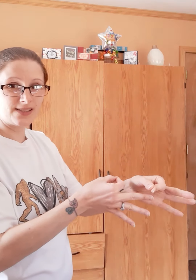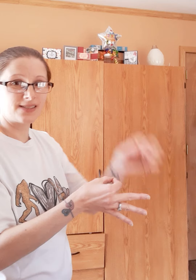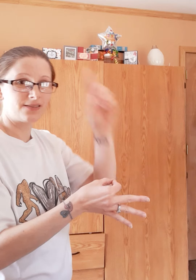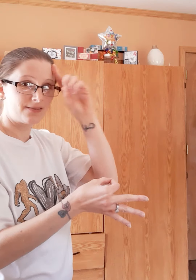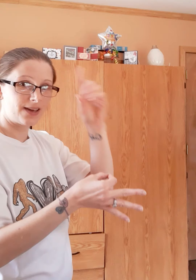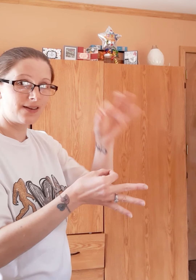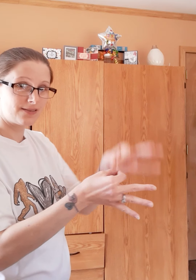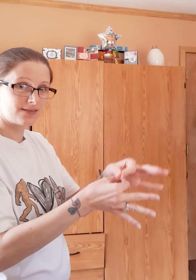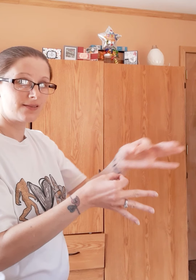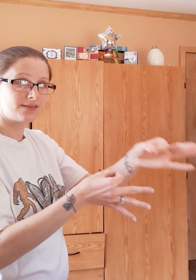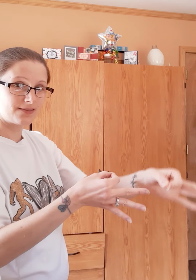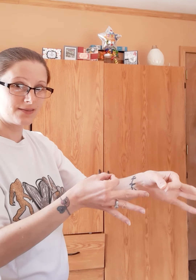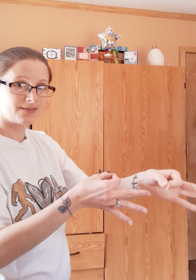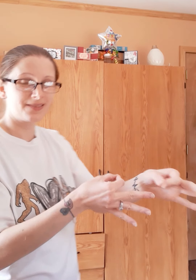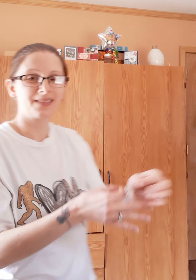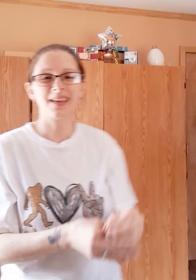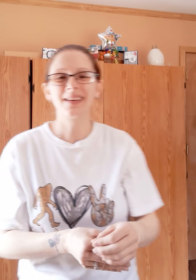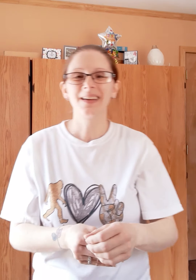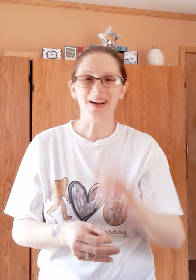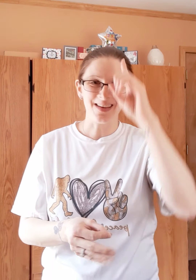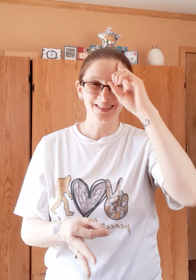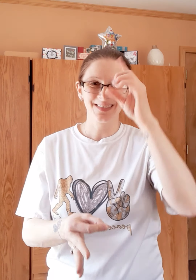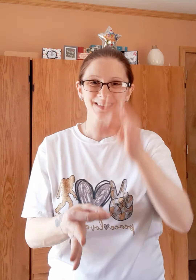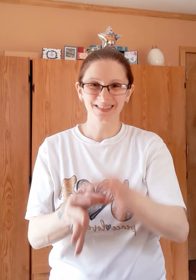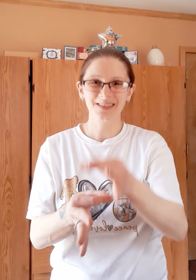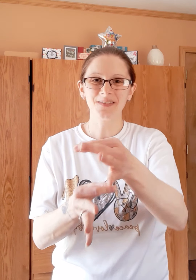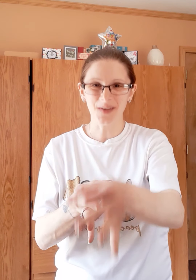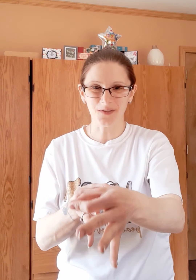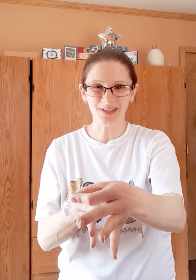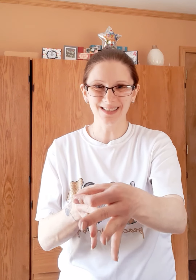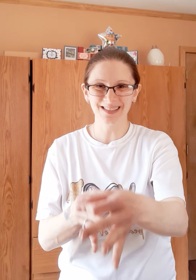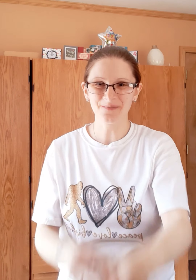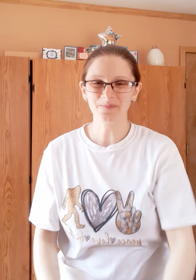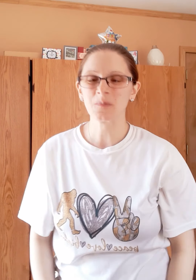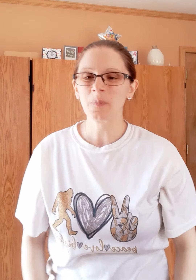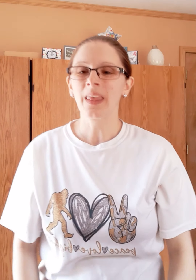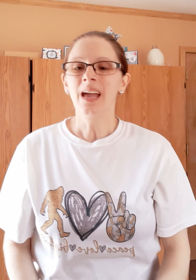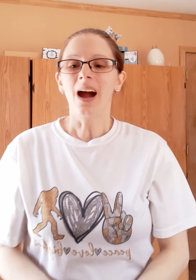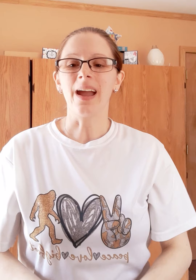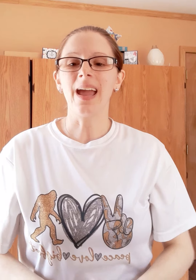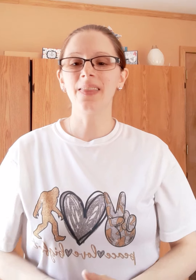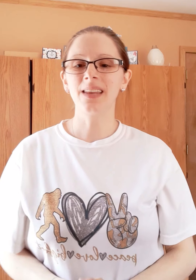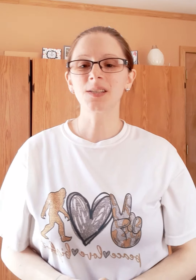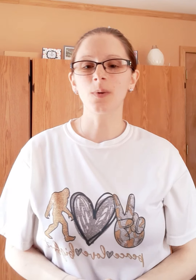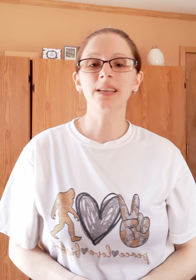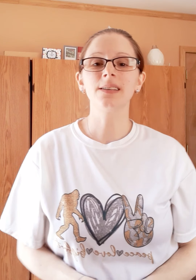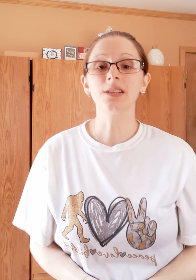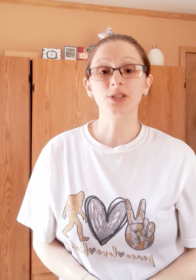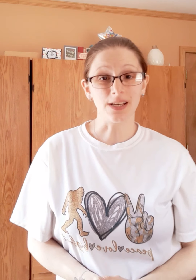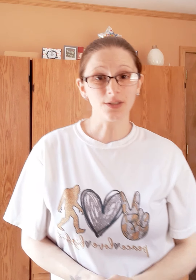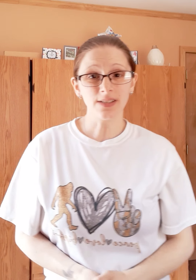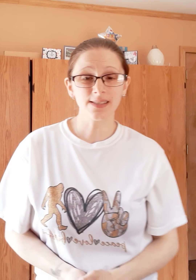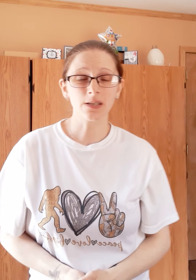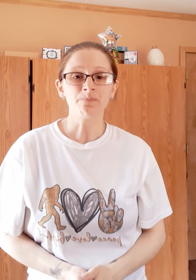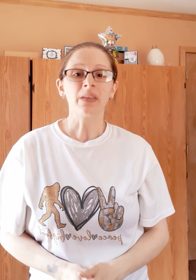Faithfulness. Okay. All right. Faithfulness. All right. And the next one is gentleness.